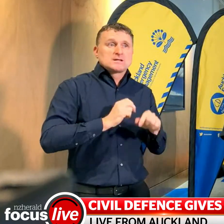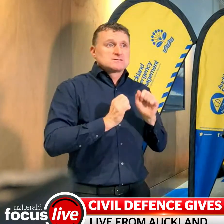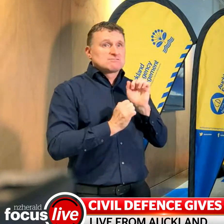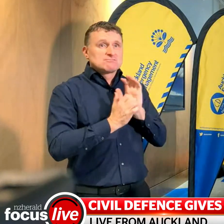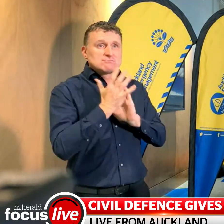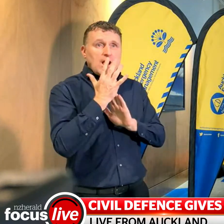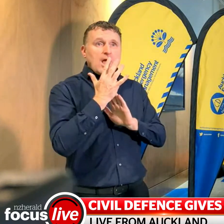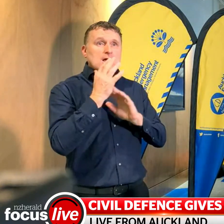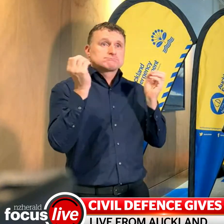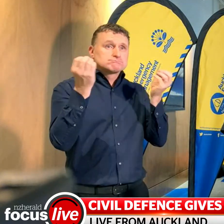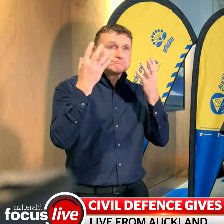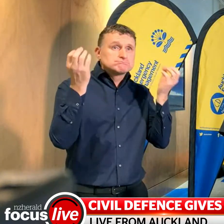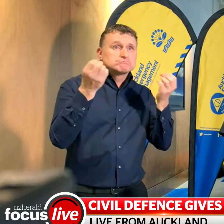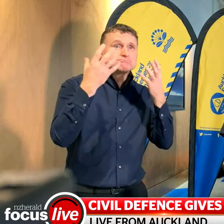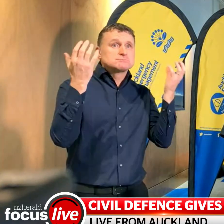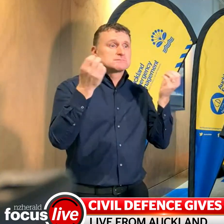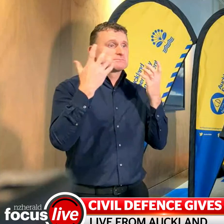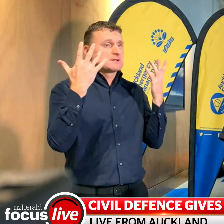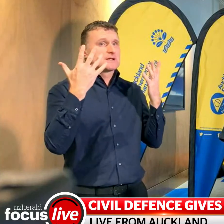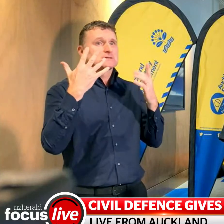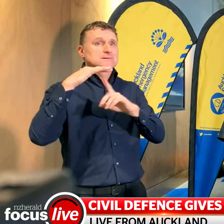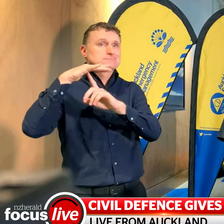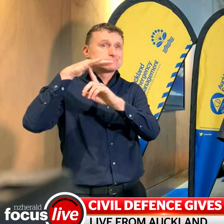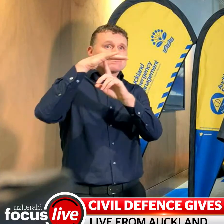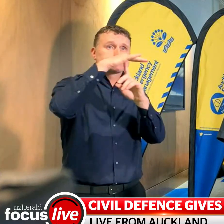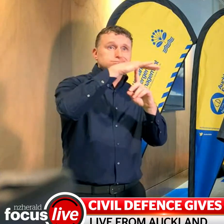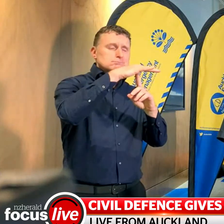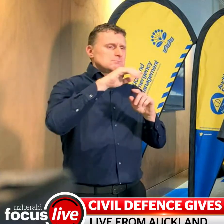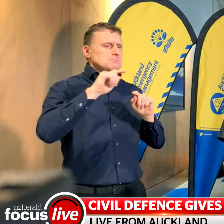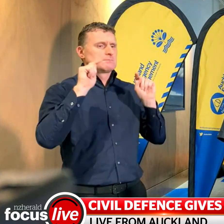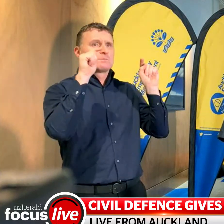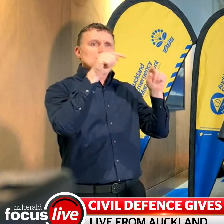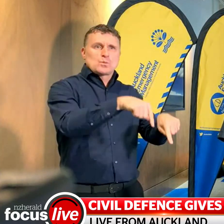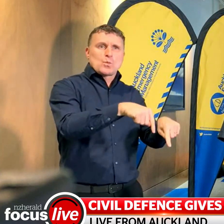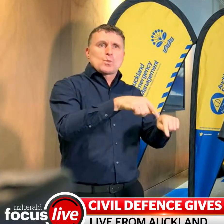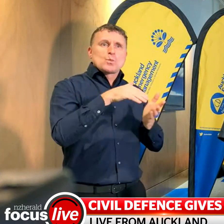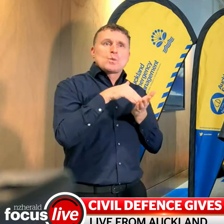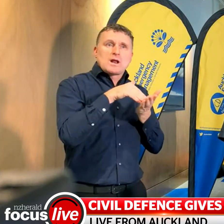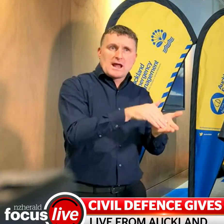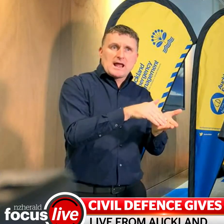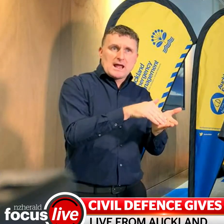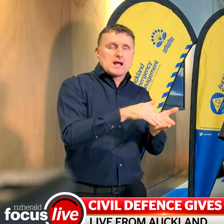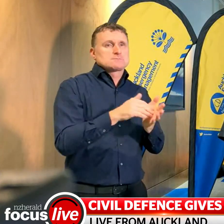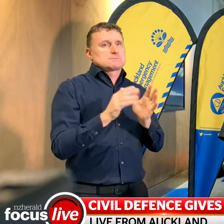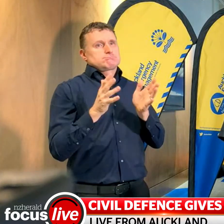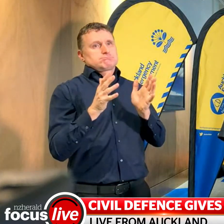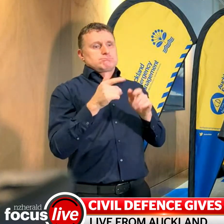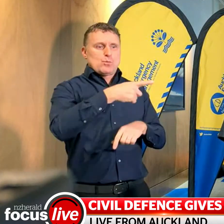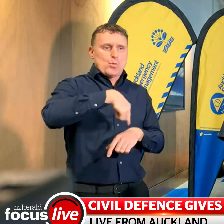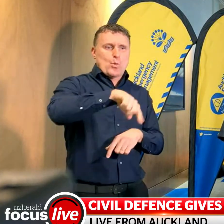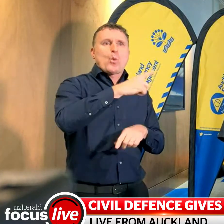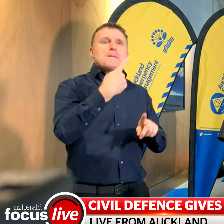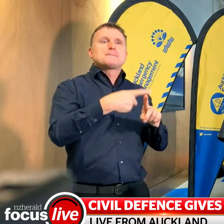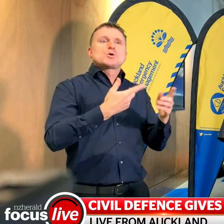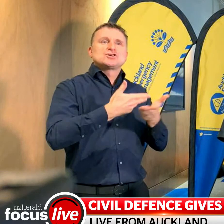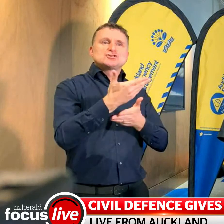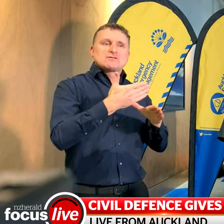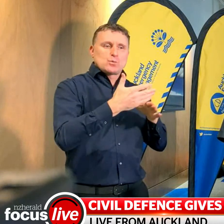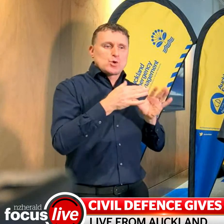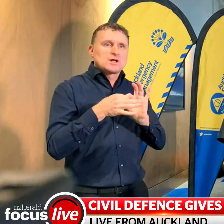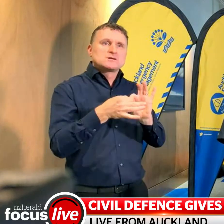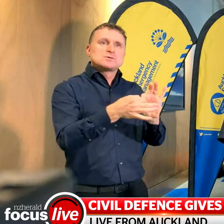police, fire, and the Auckland airport, and the Westpac. So the operation that